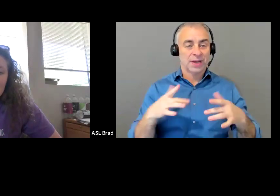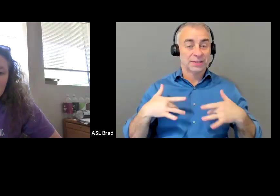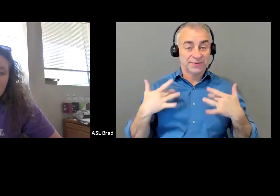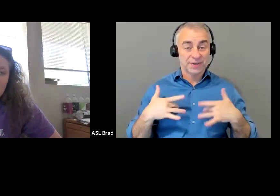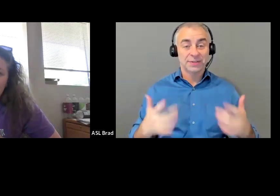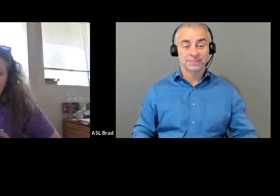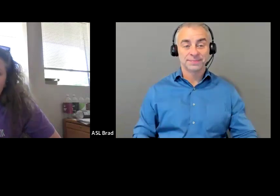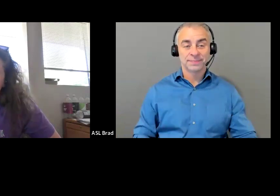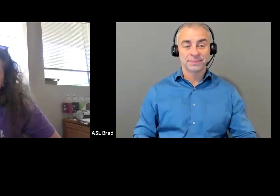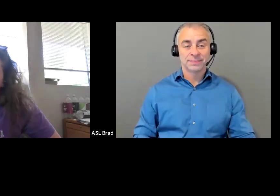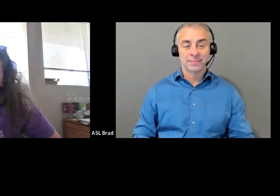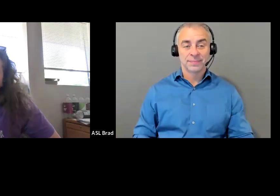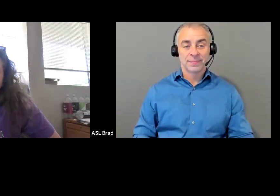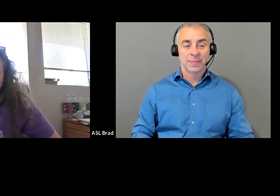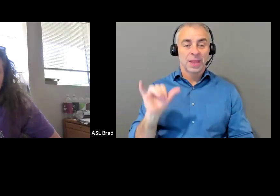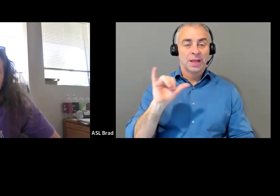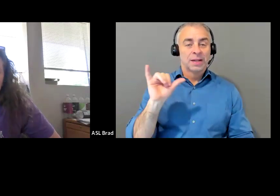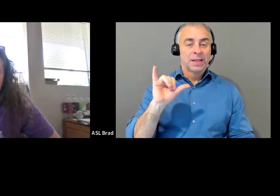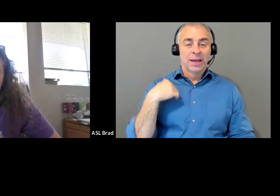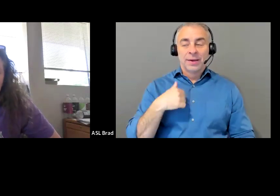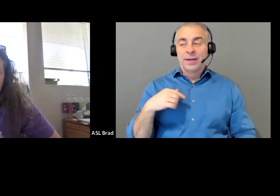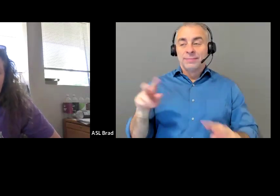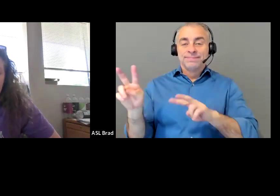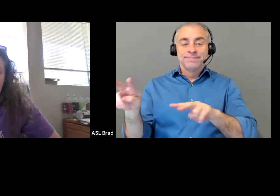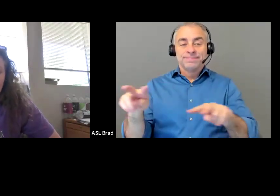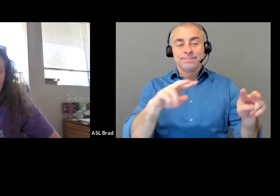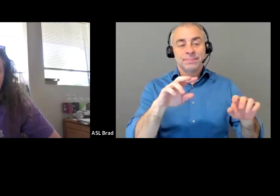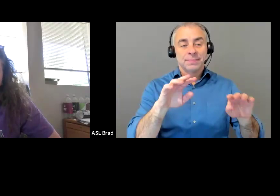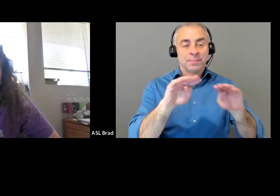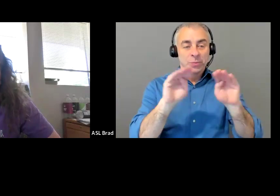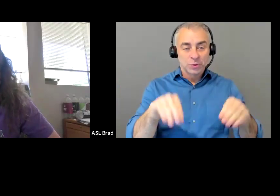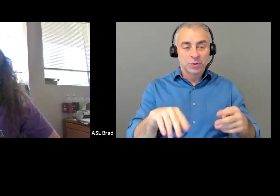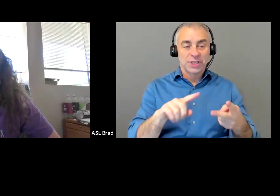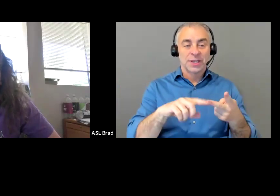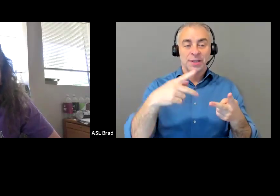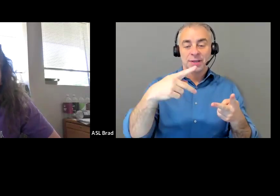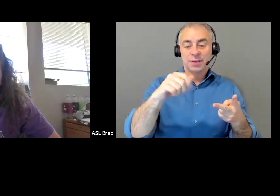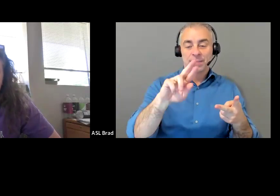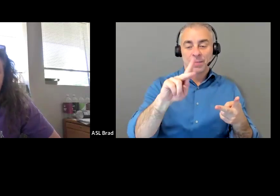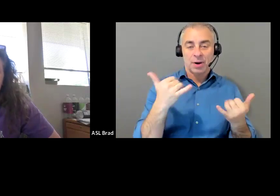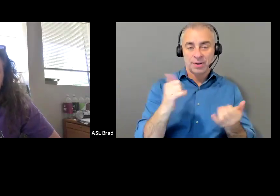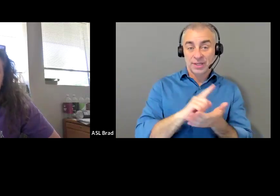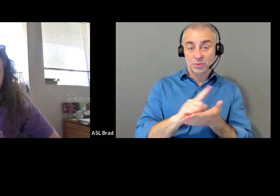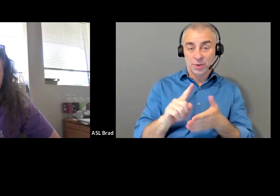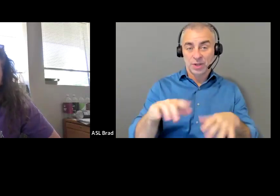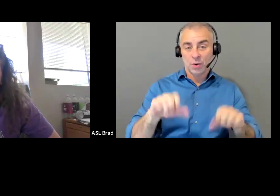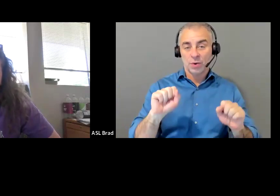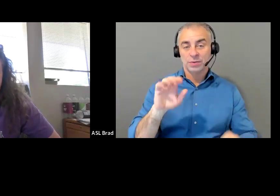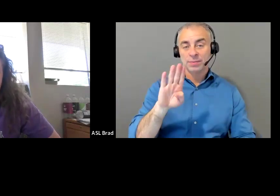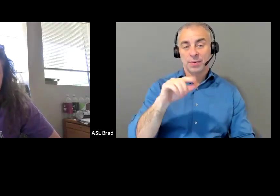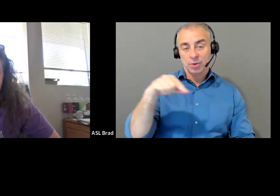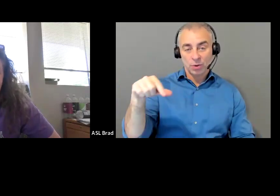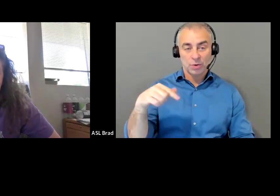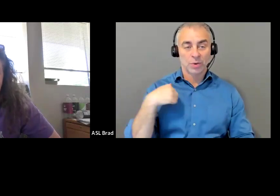um, such as museums, going to parks, barbecue this week. We're going to do a Mario